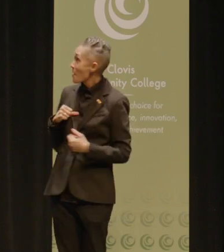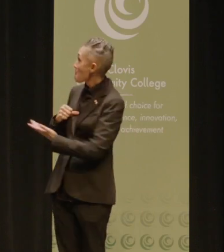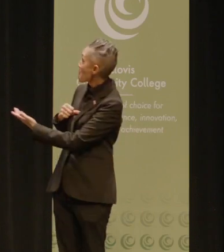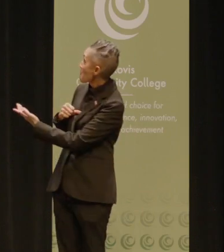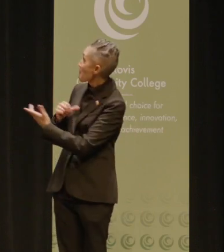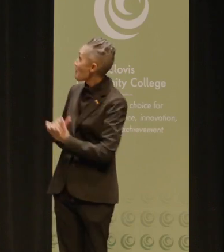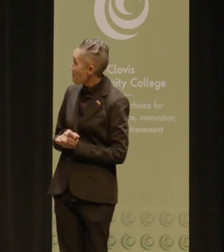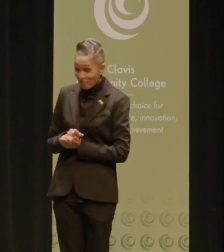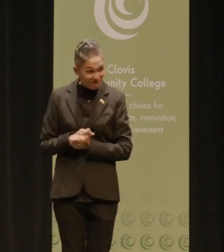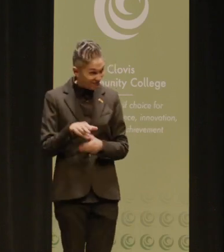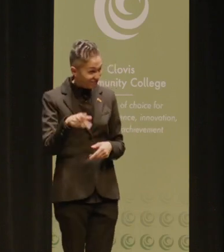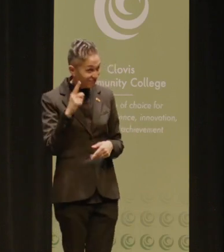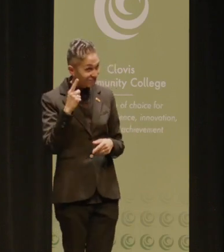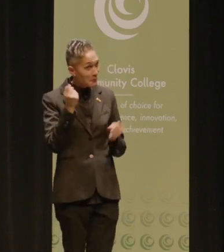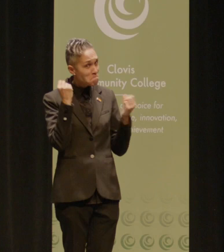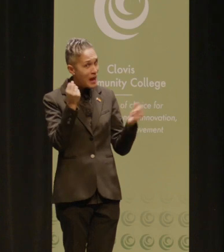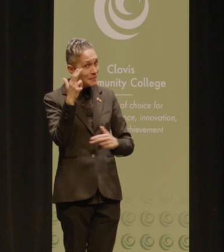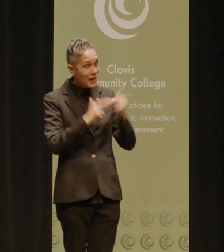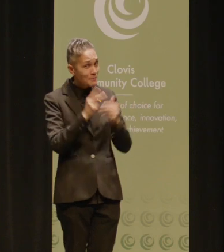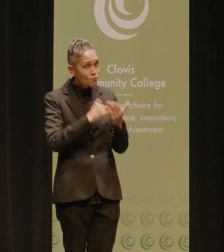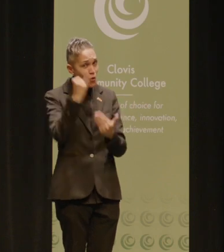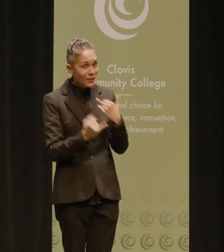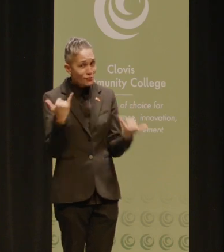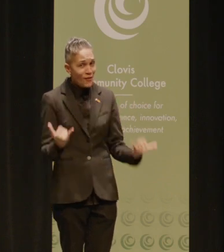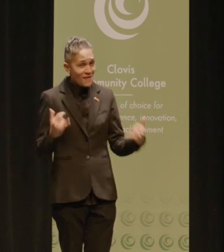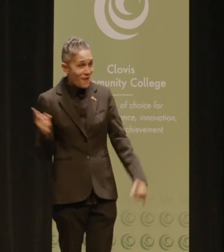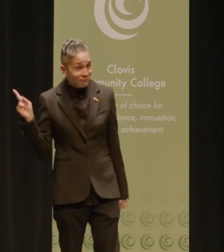We're having some construction projects going on. I don't know if you've noticed.